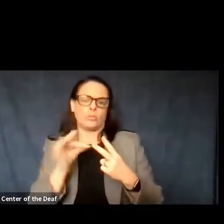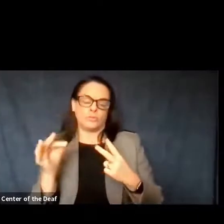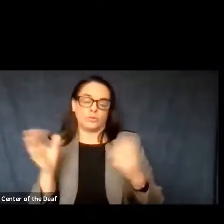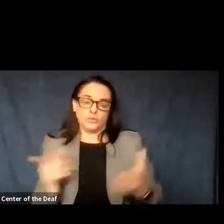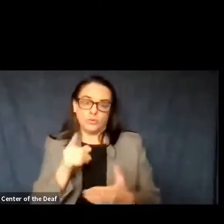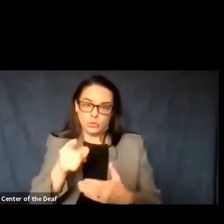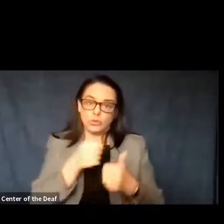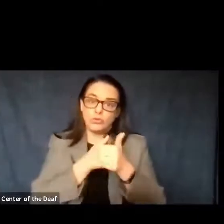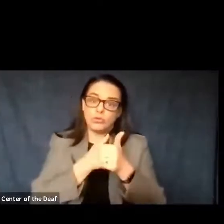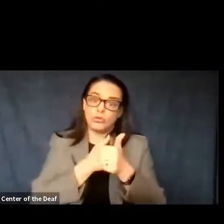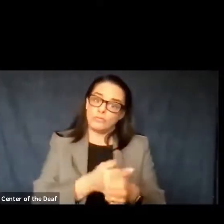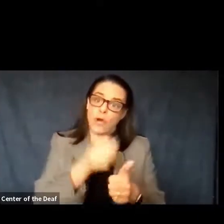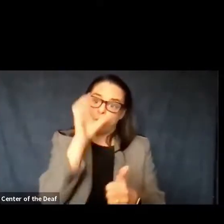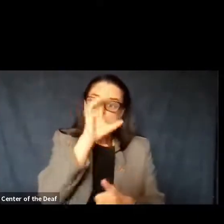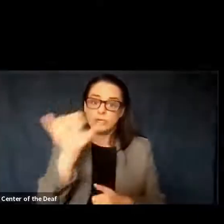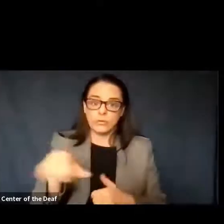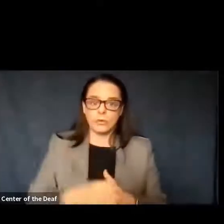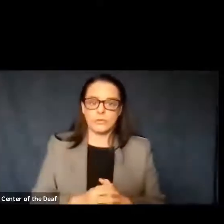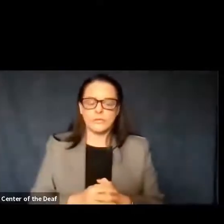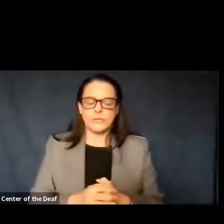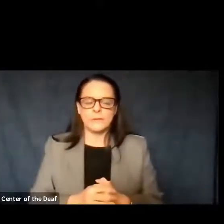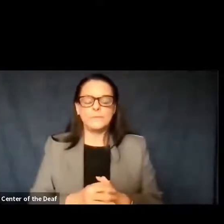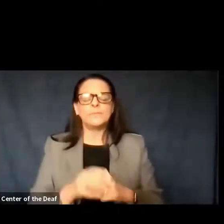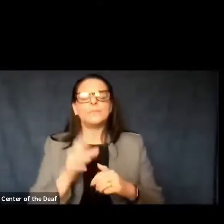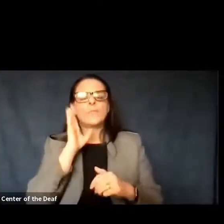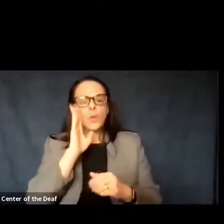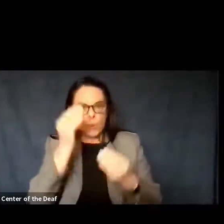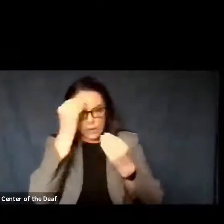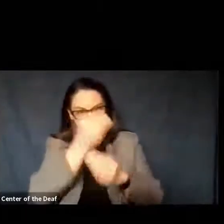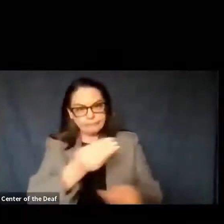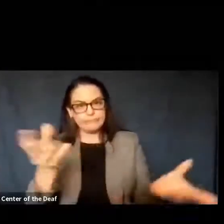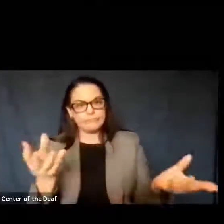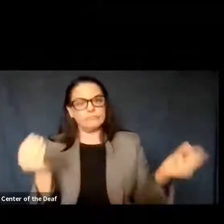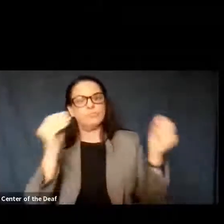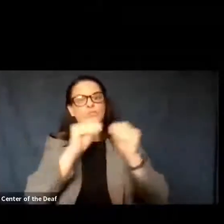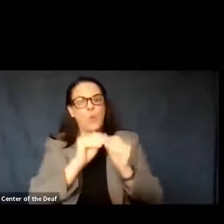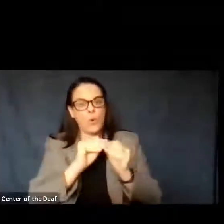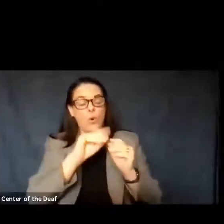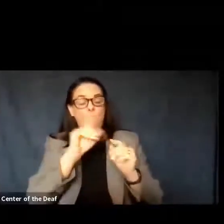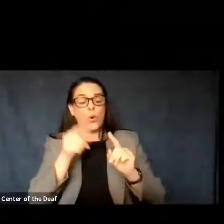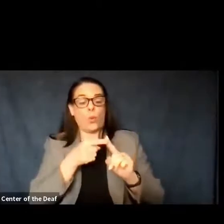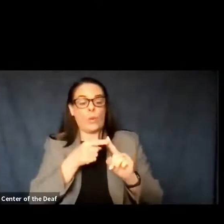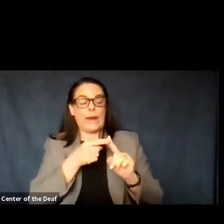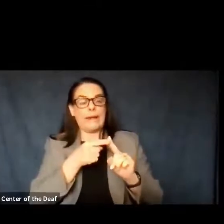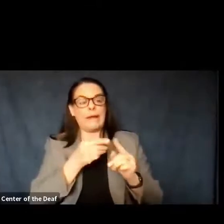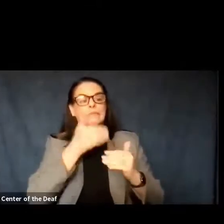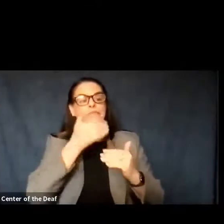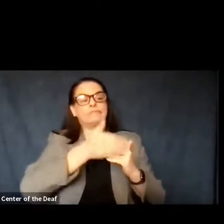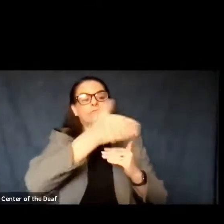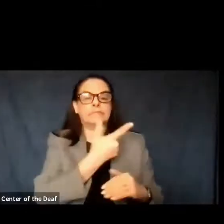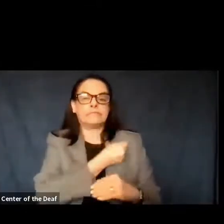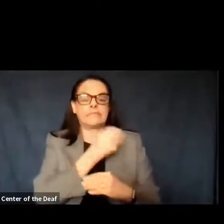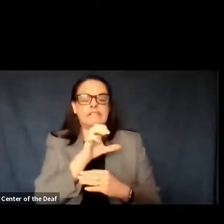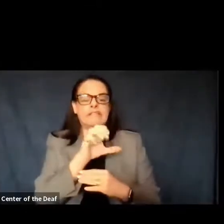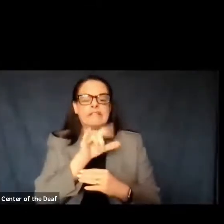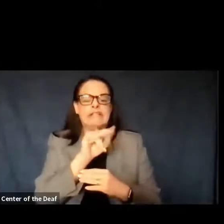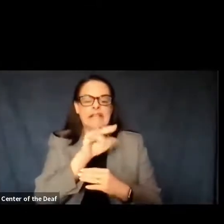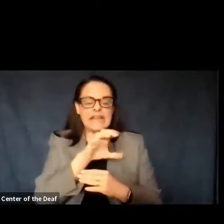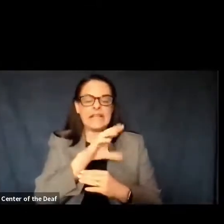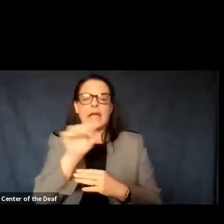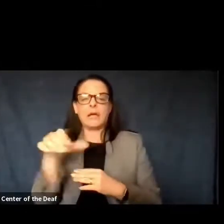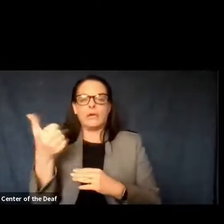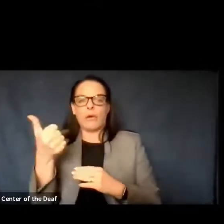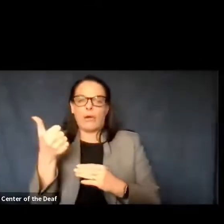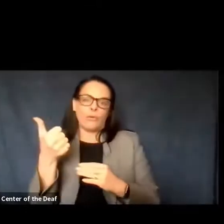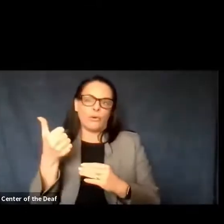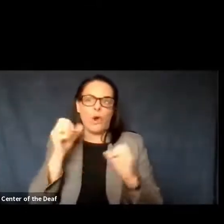We will be sure to release additional information on upcoming vaccination clinics and opportunities on all of our social media